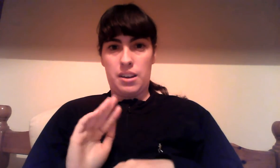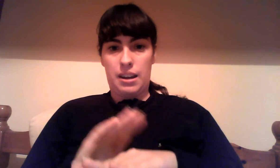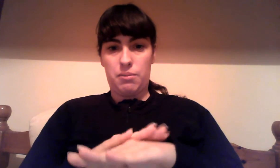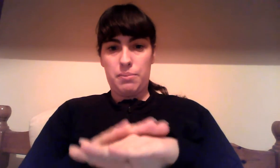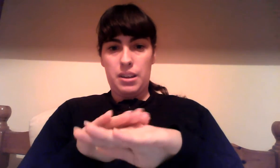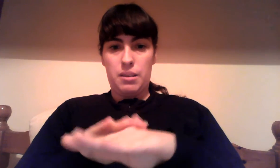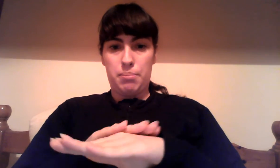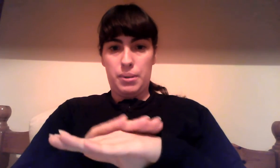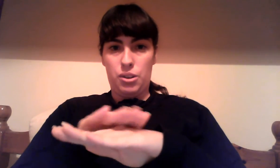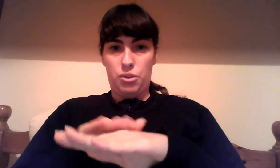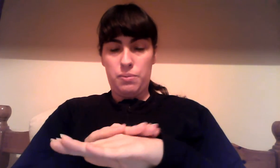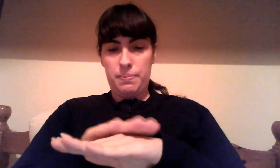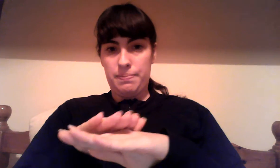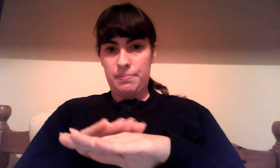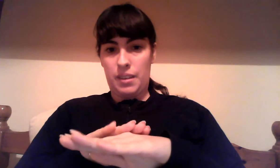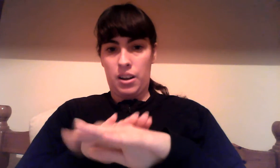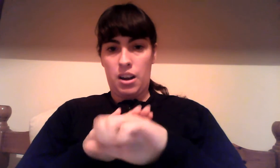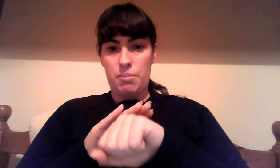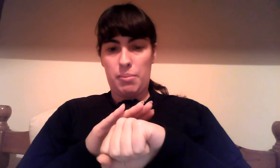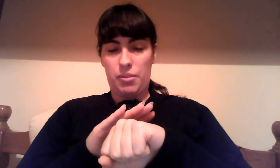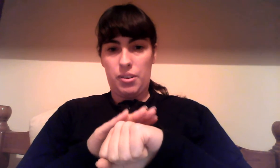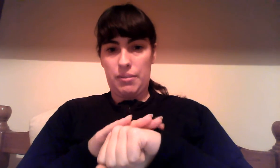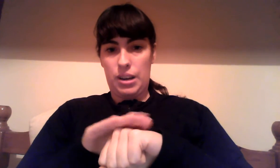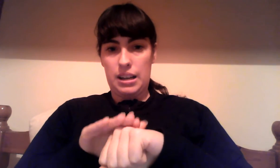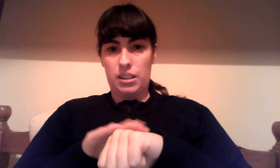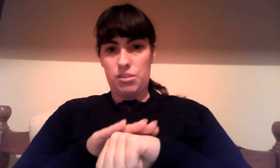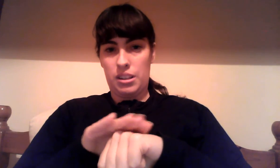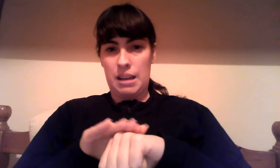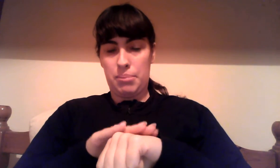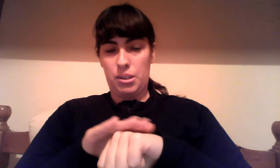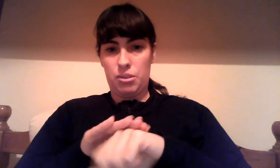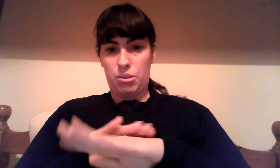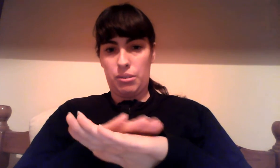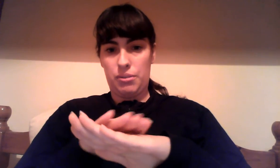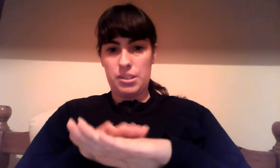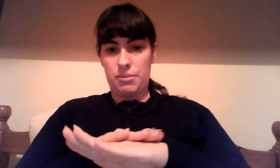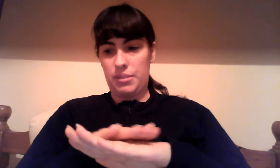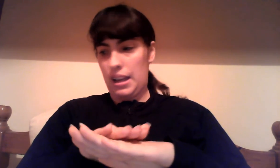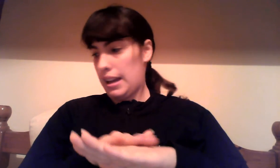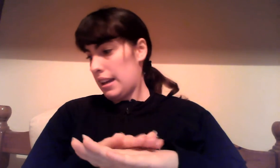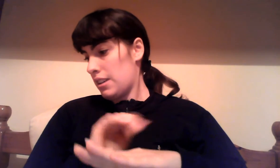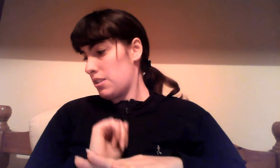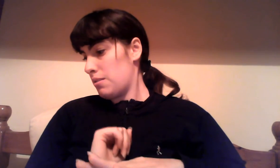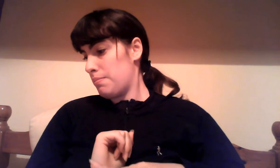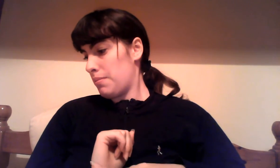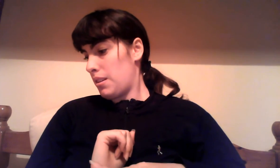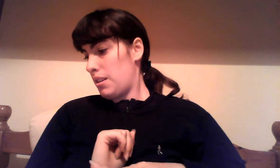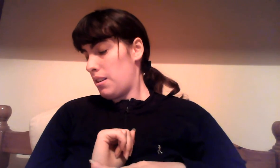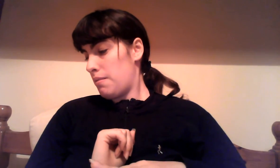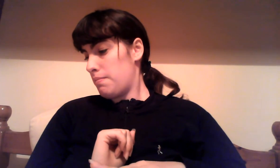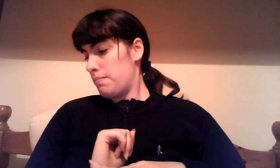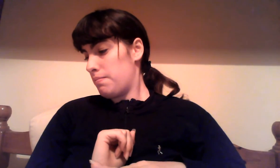Now, blue. I can't remember if you have your hand closed like that, blue, or if it's a flat hand.